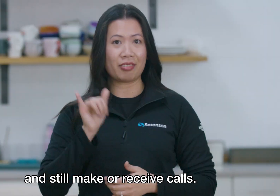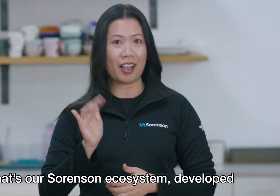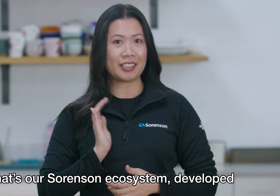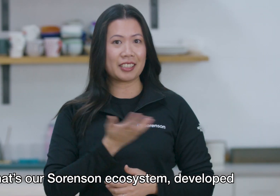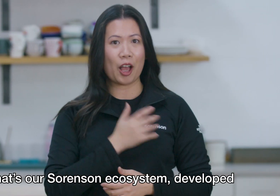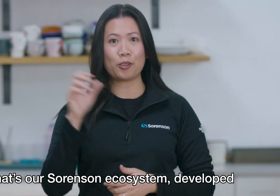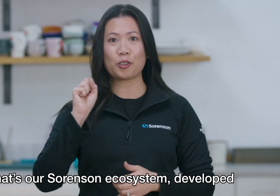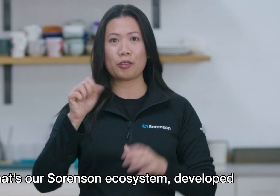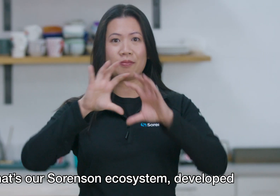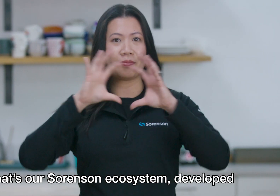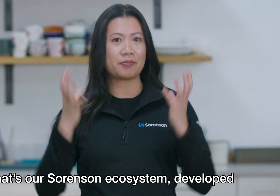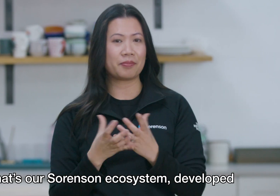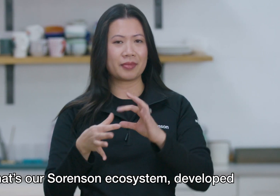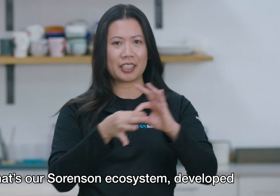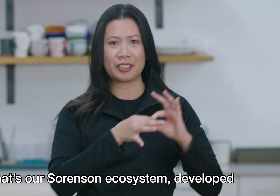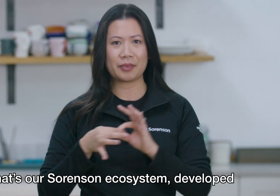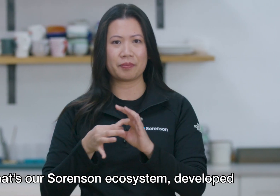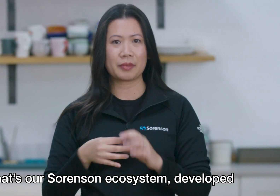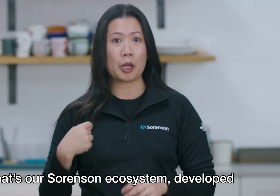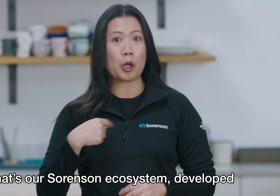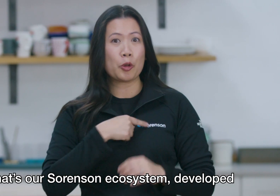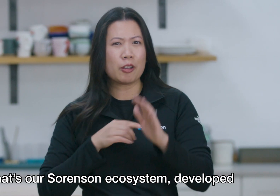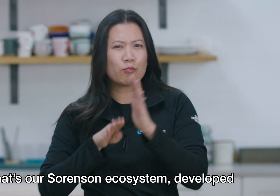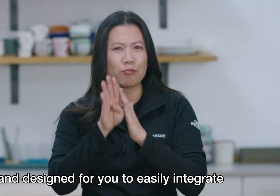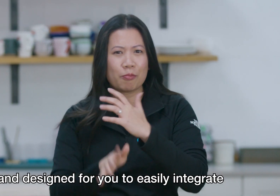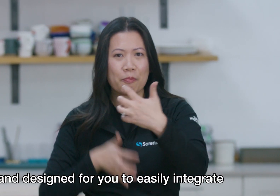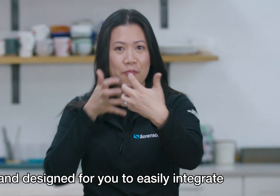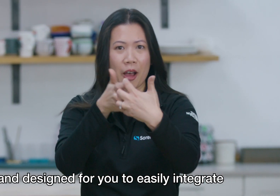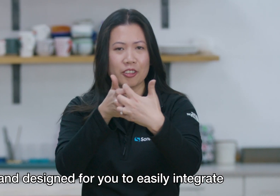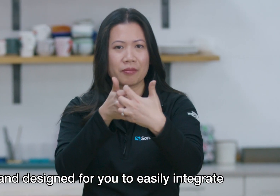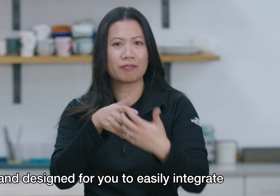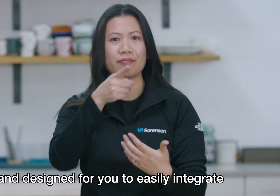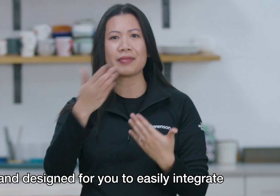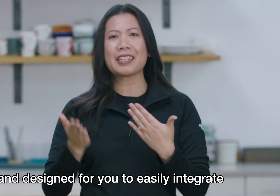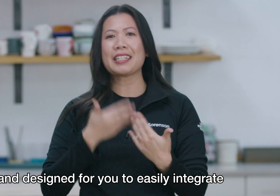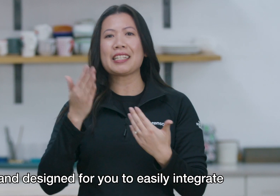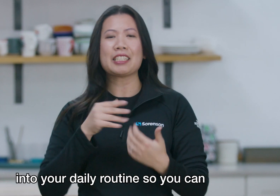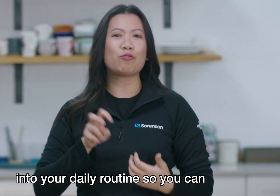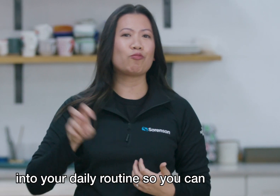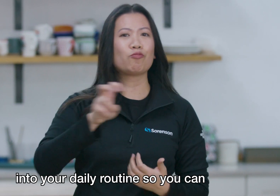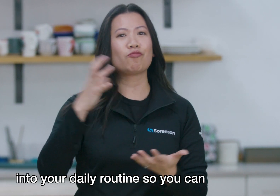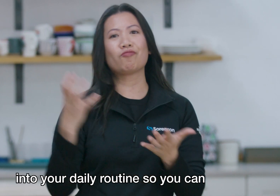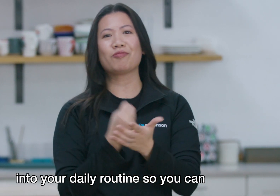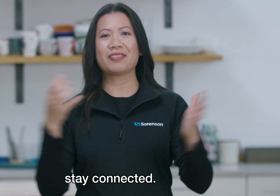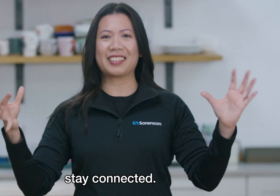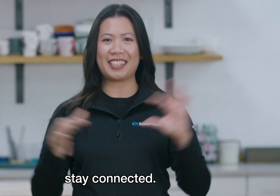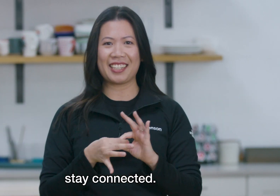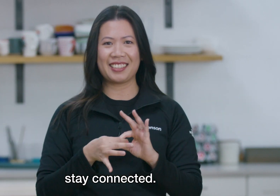calls. That's our Sorenson ecosystem, developed and designed for you to easily integrate into your daily routine so